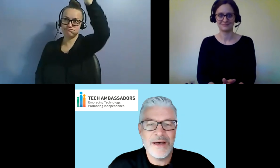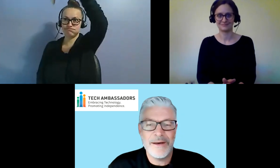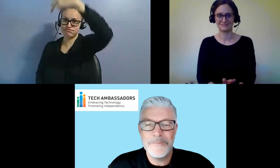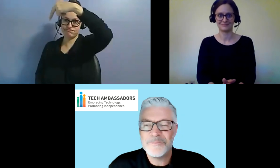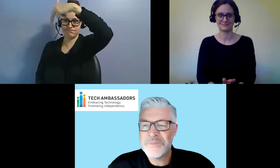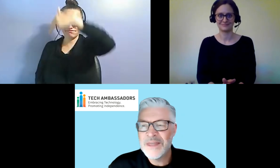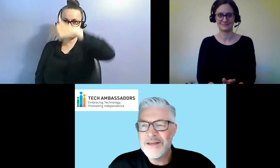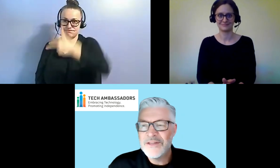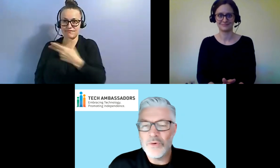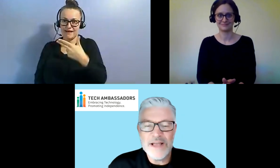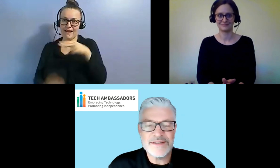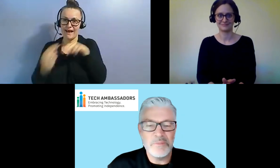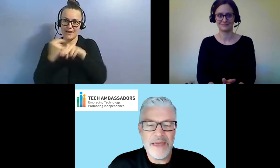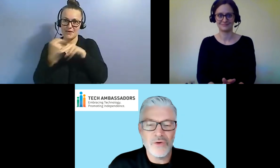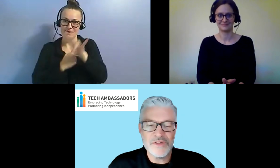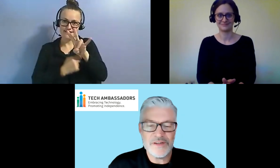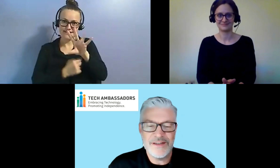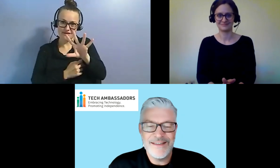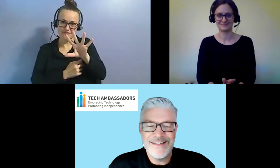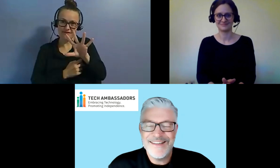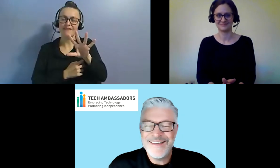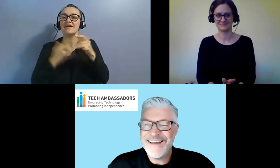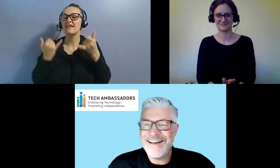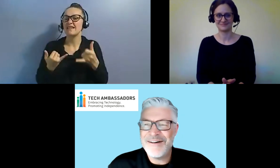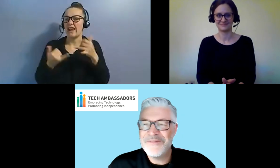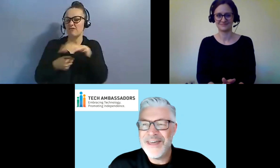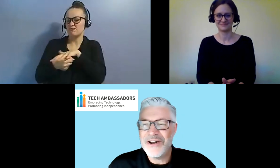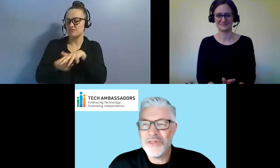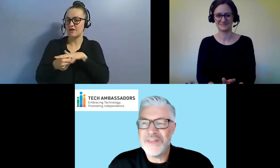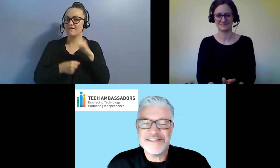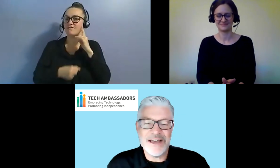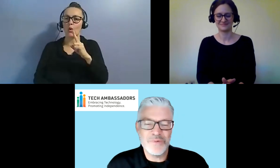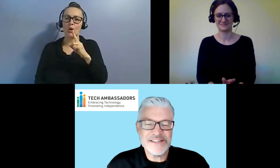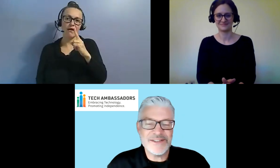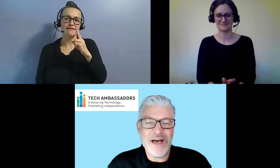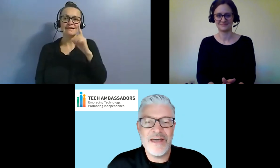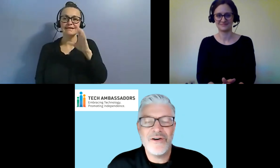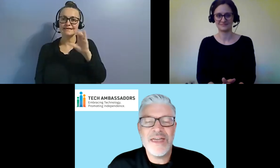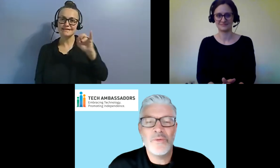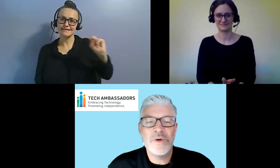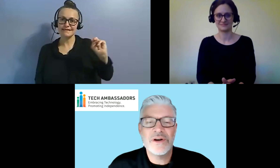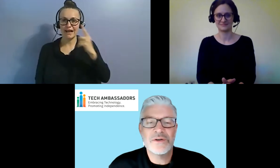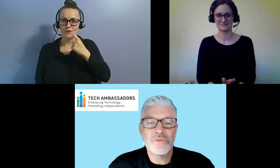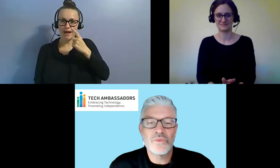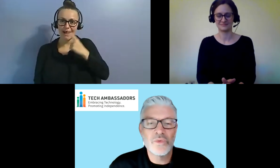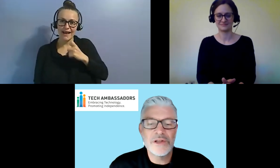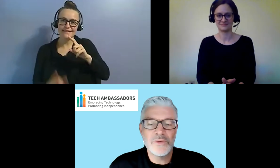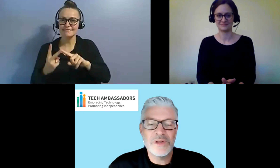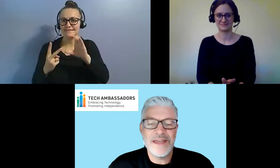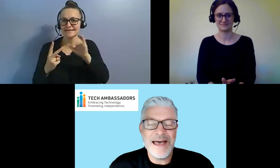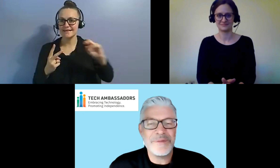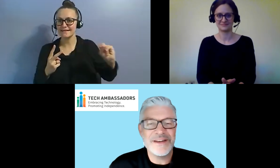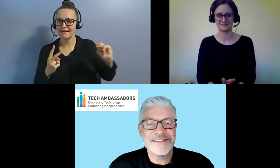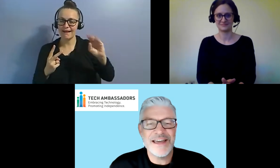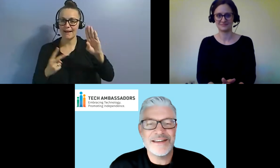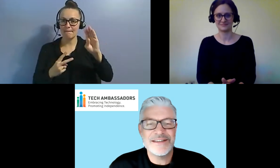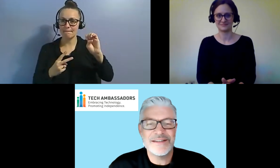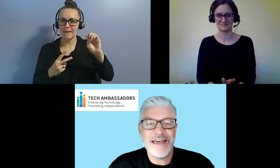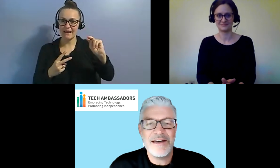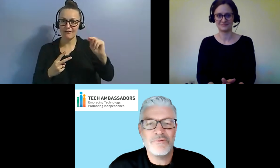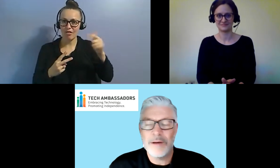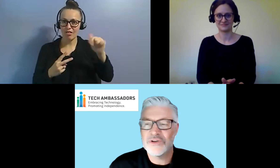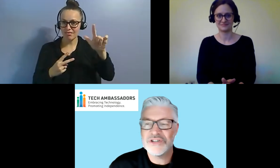of the Reds and the Bengals, and all things Southwest Ohio. And we are really, really happy and